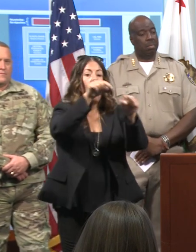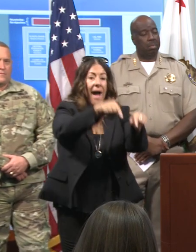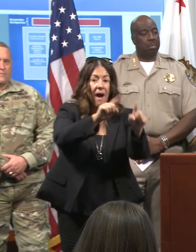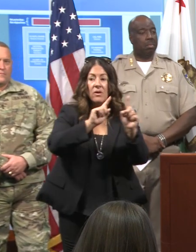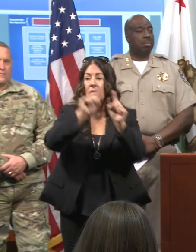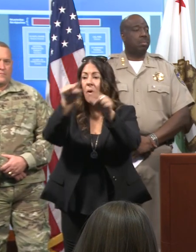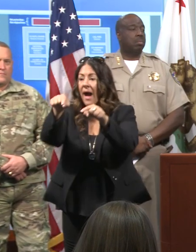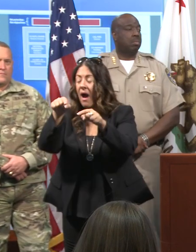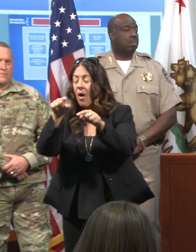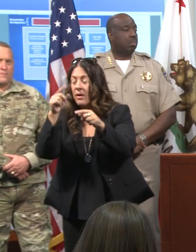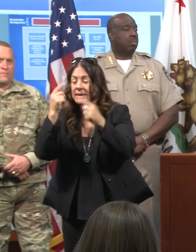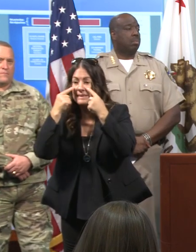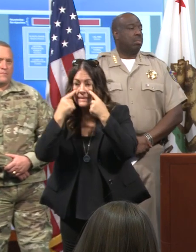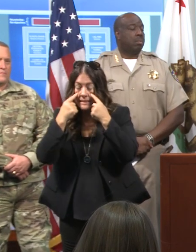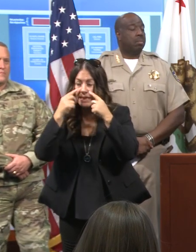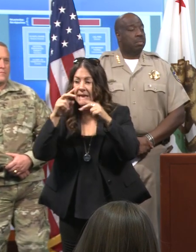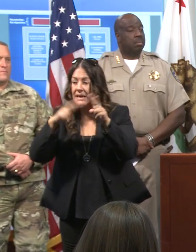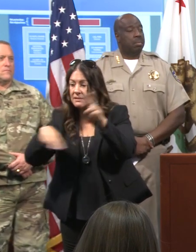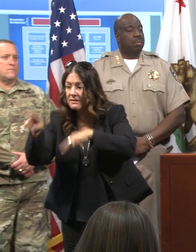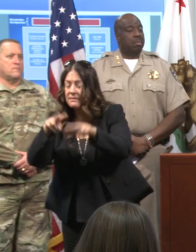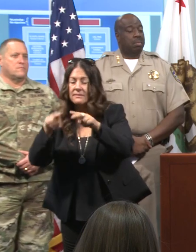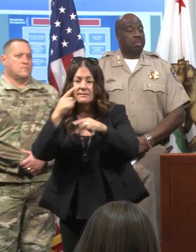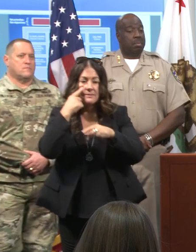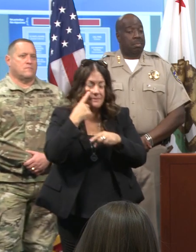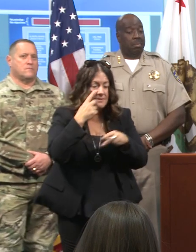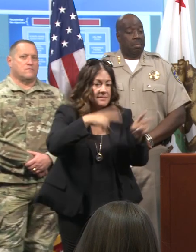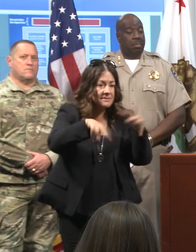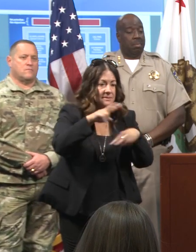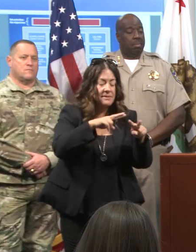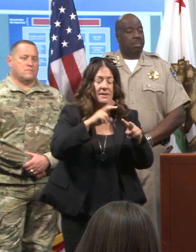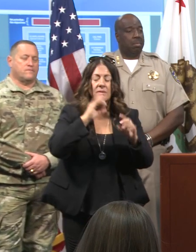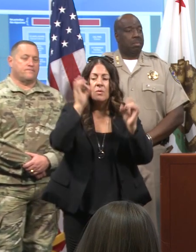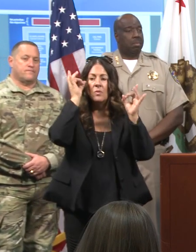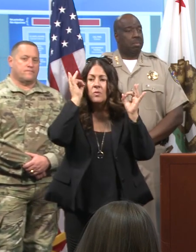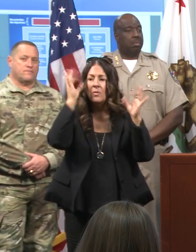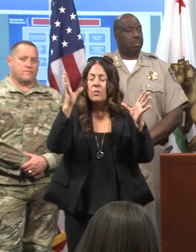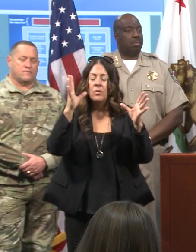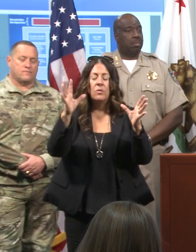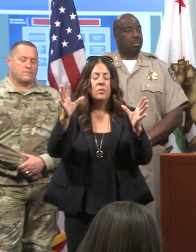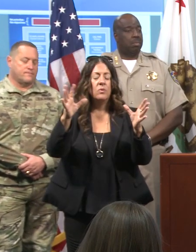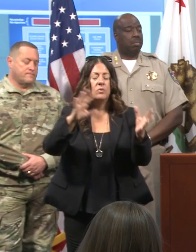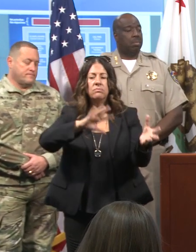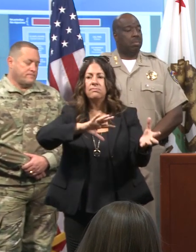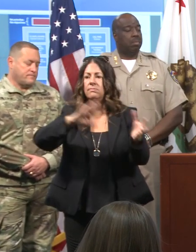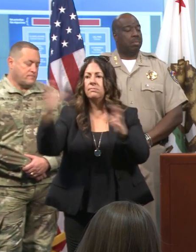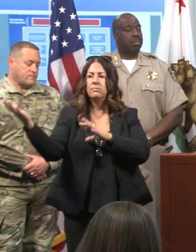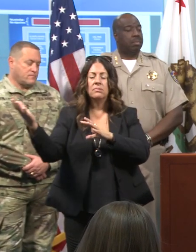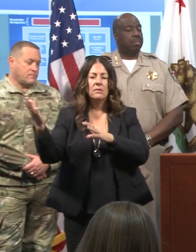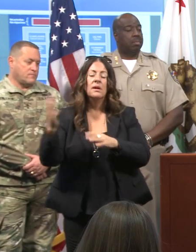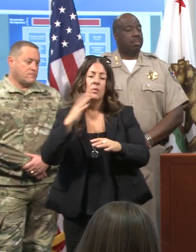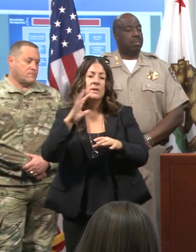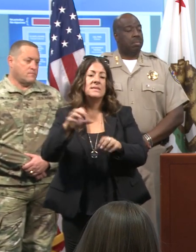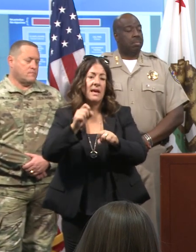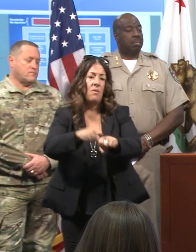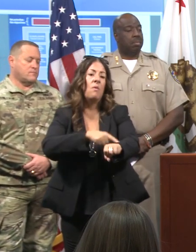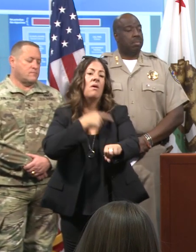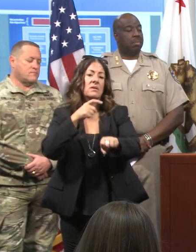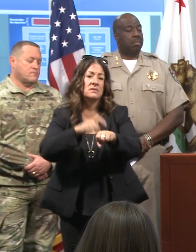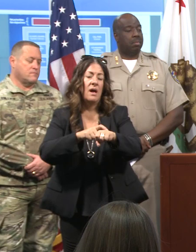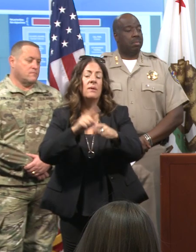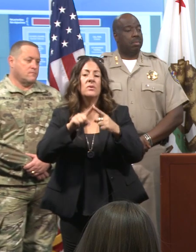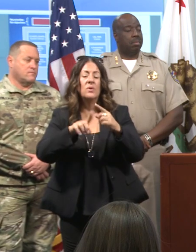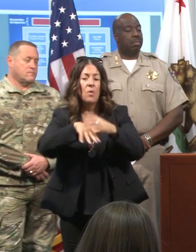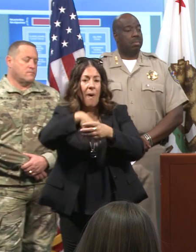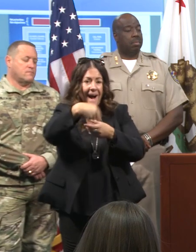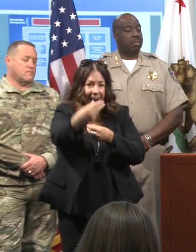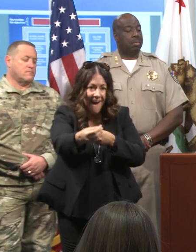pictures we've all seen, this is just pure devastation. And it's gonna take us a while to get out and get